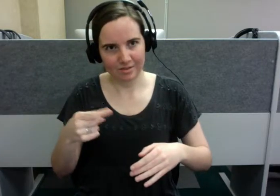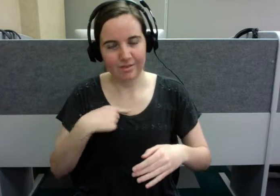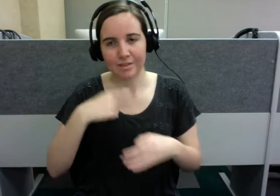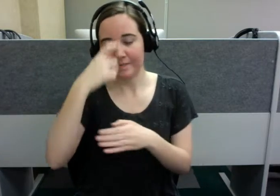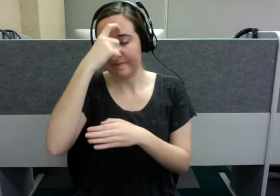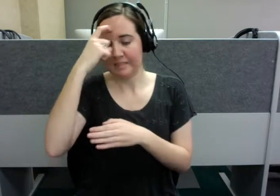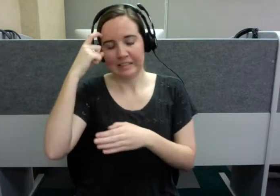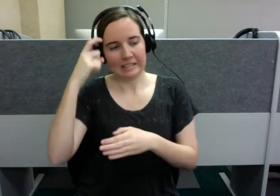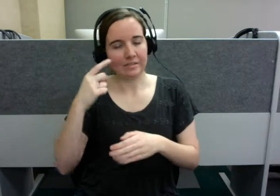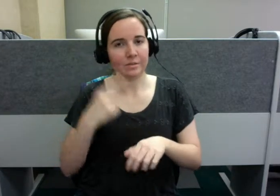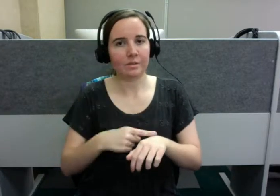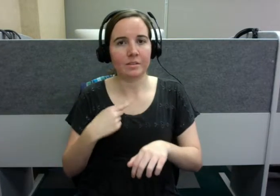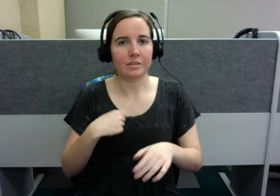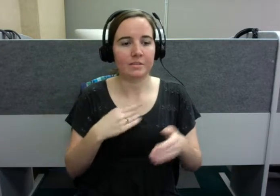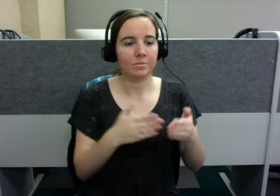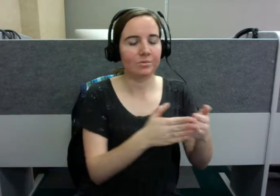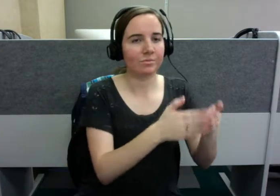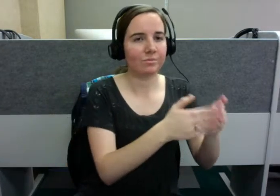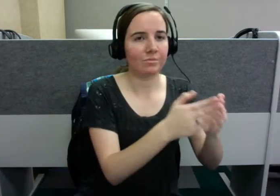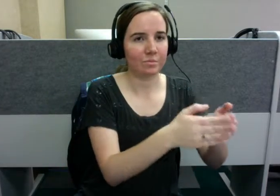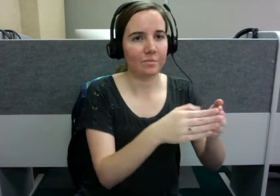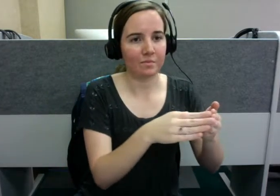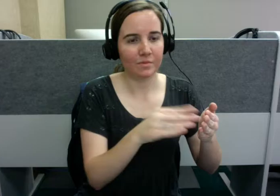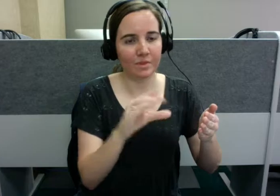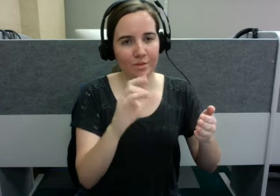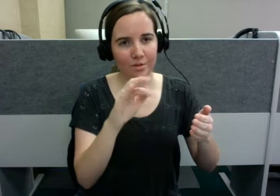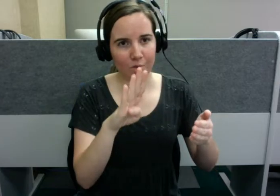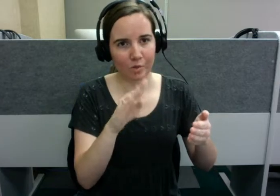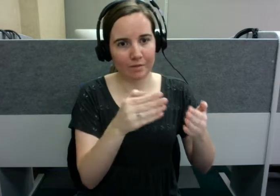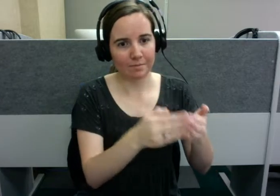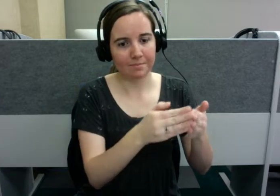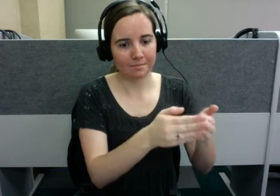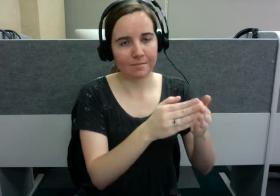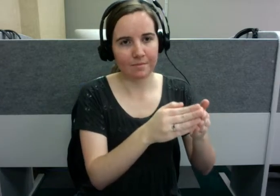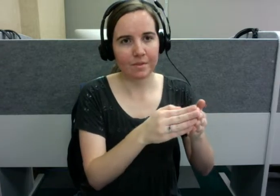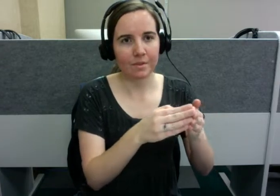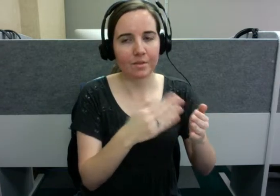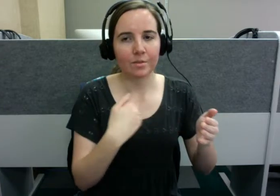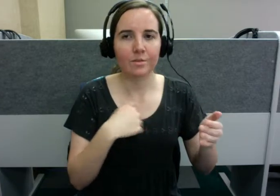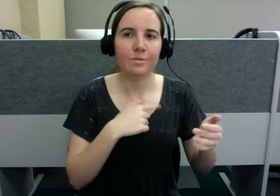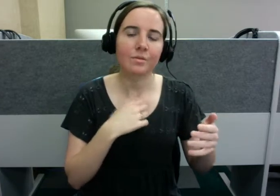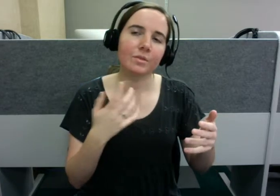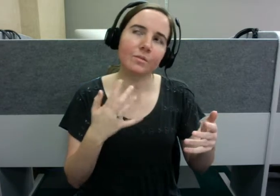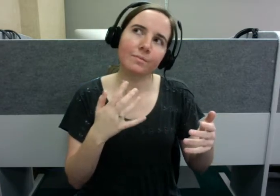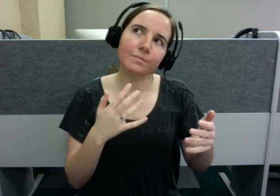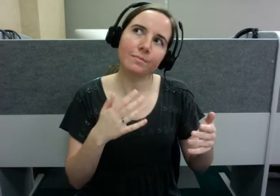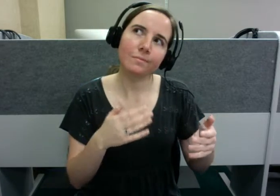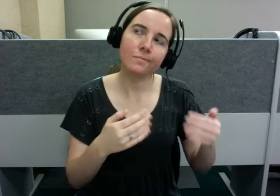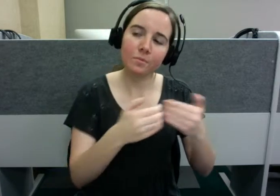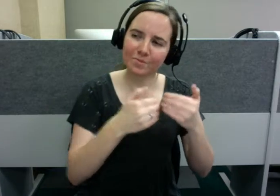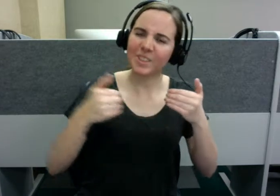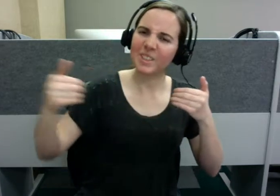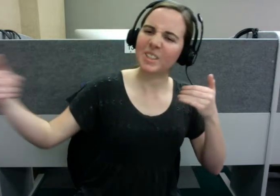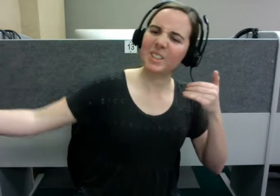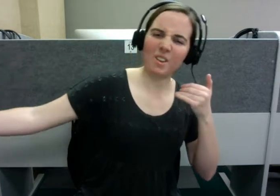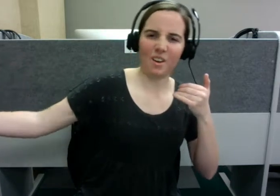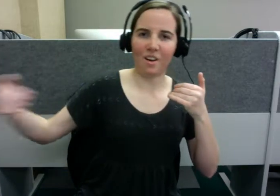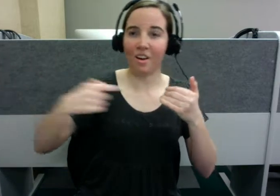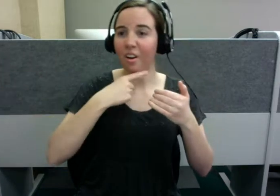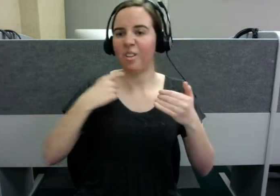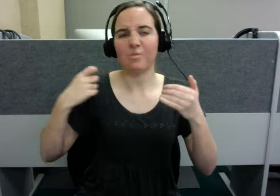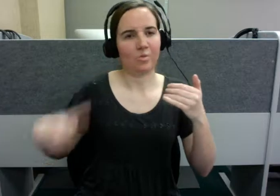on a crab boat with the Deadliest Catch guys, which I also work on in the first season. We're about 100 miles off the coast of Russia,